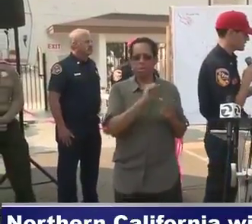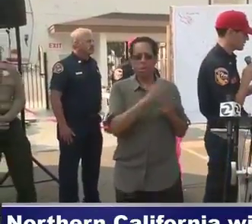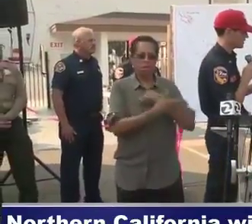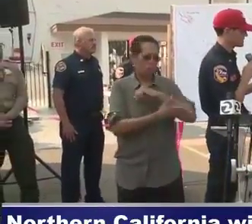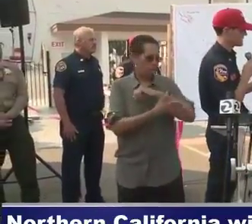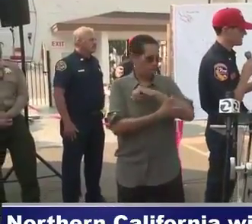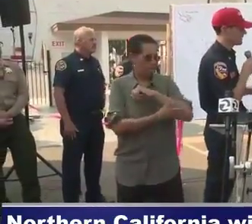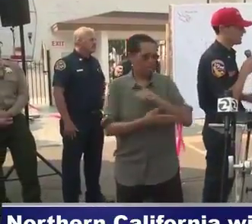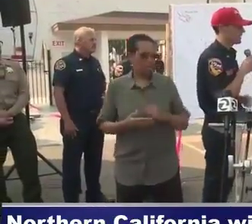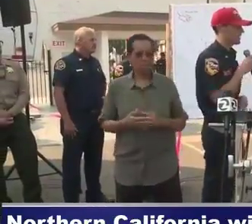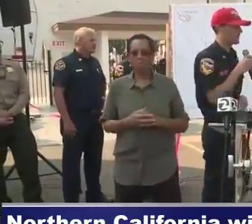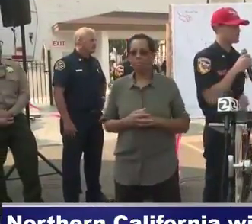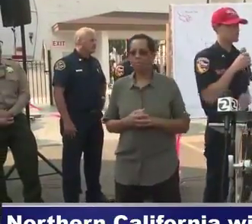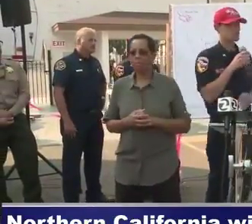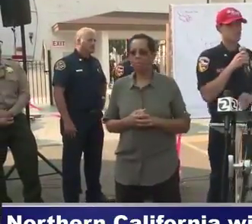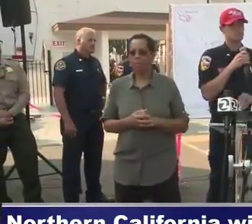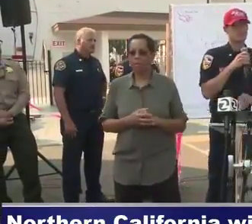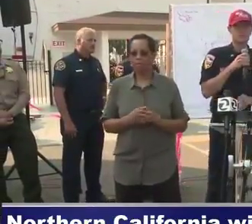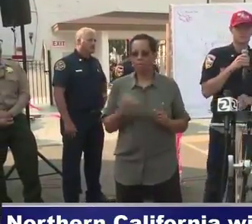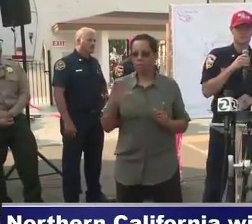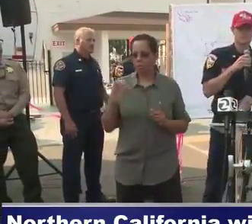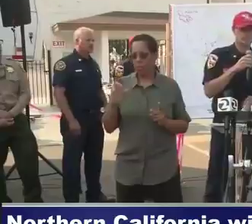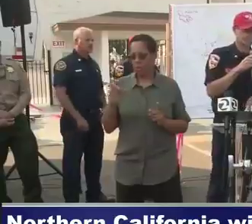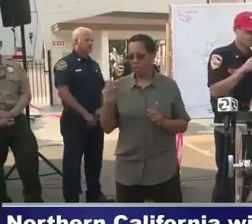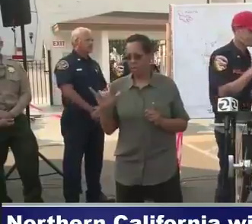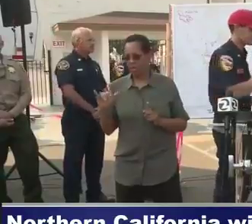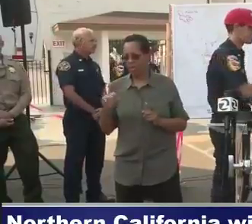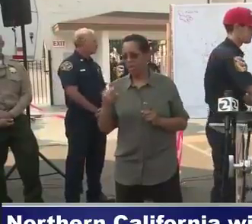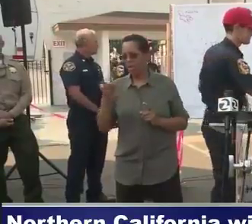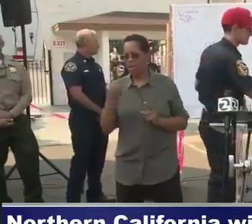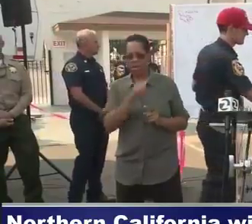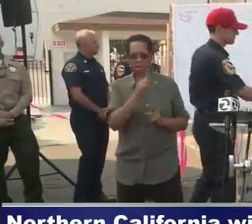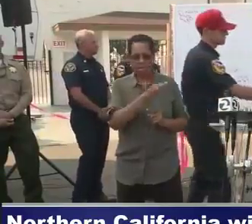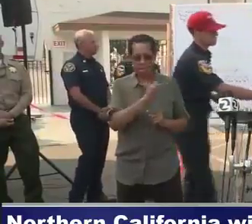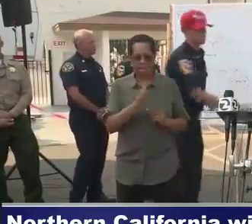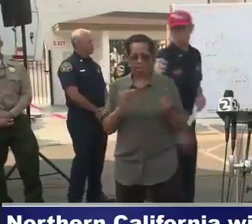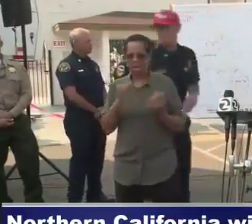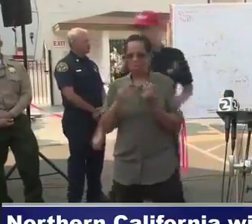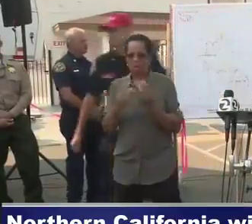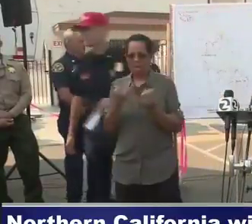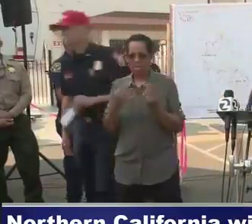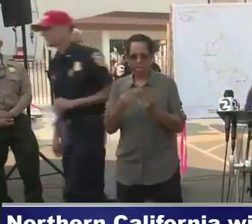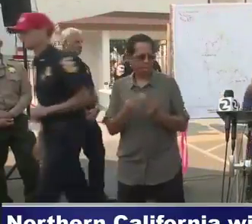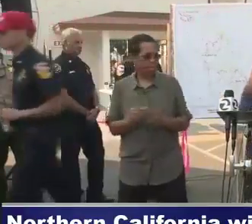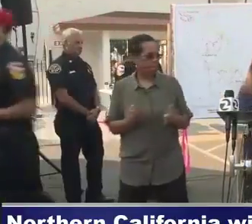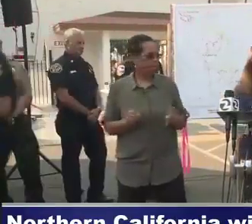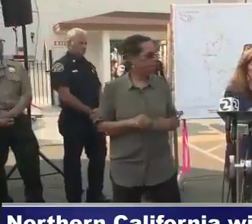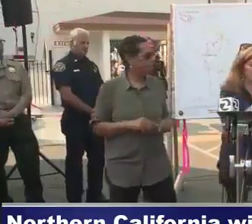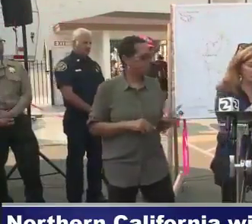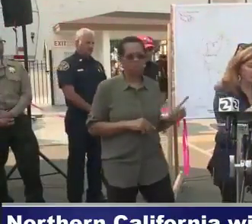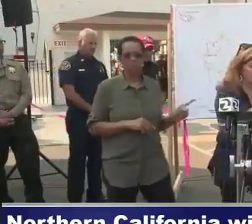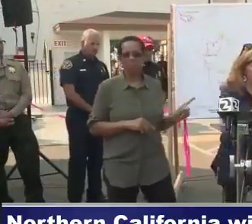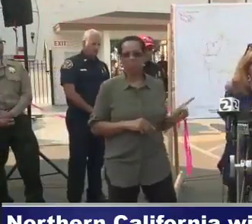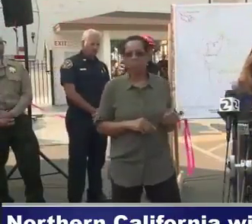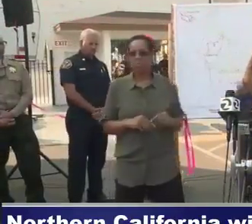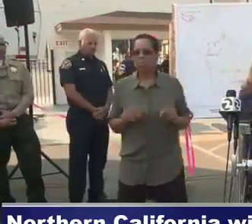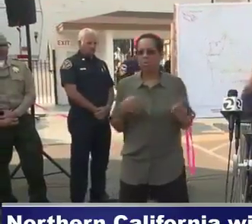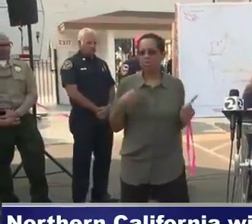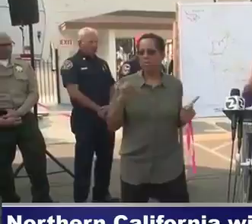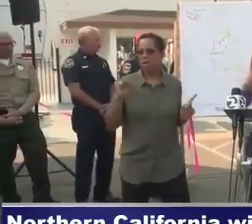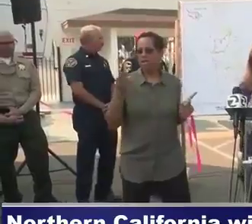and Chairwoman Zane. After this, we'll take some questions for the speakers. Thank you very much. I'm Shirley Zane, and I'm the chair of